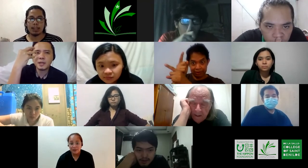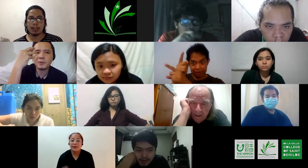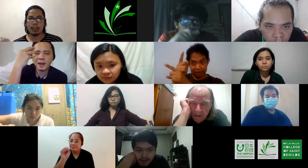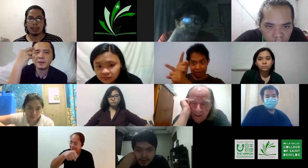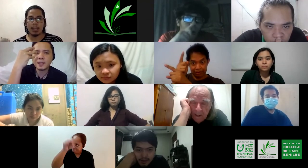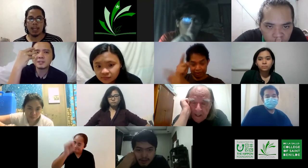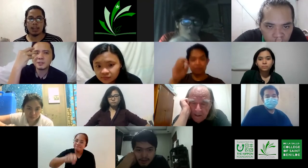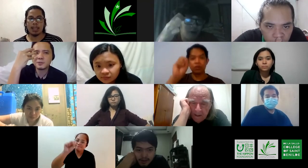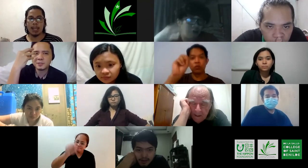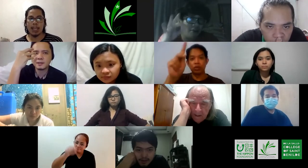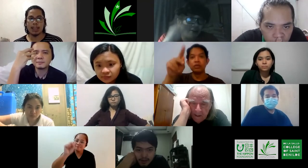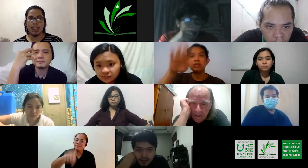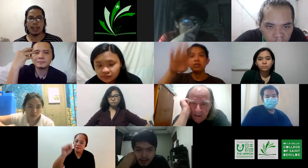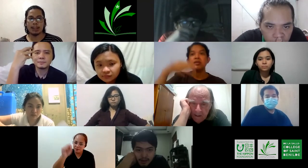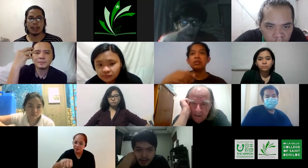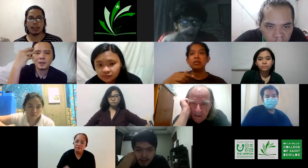have a class on yes. Tuesday. Okay.